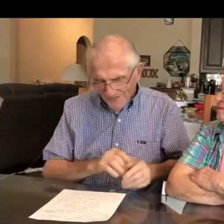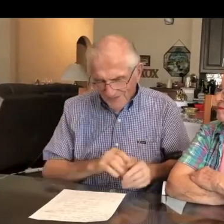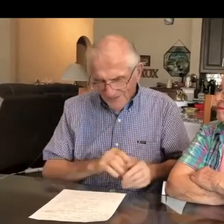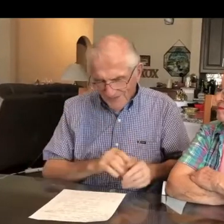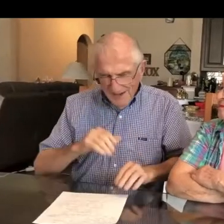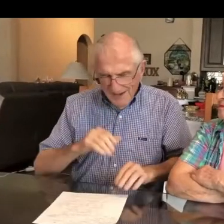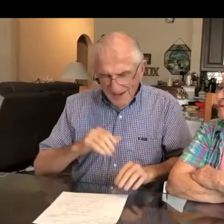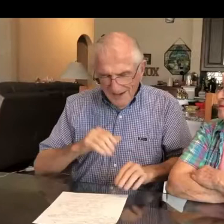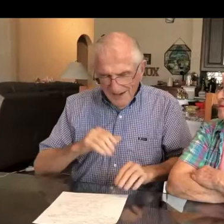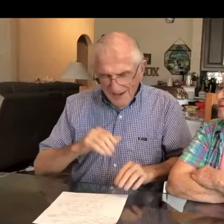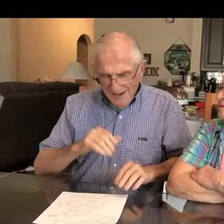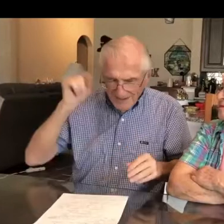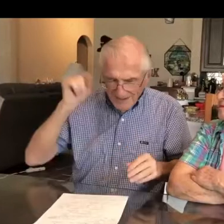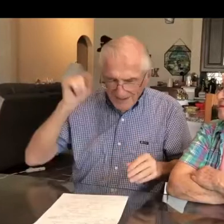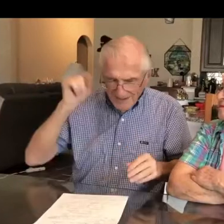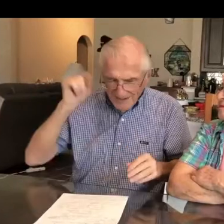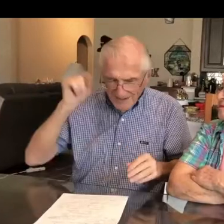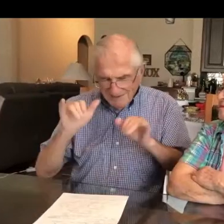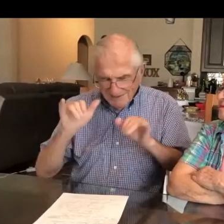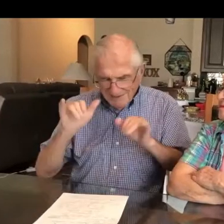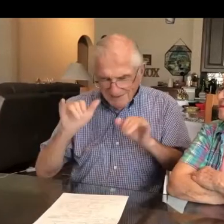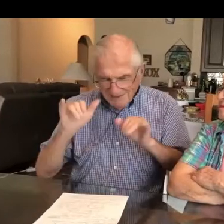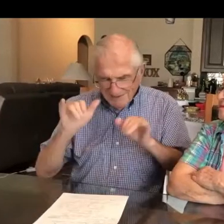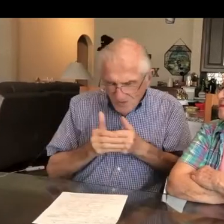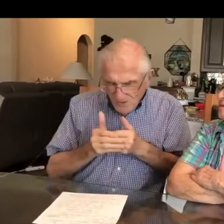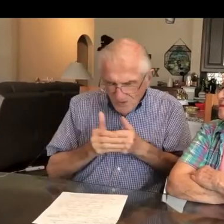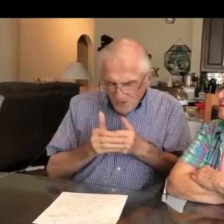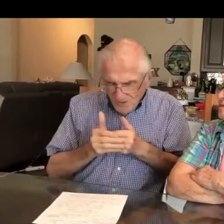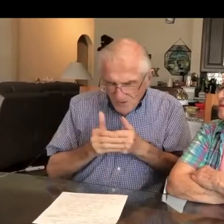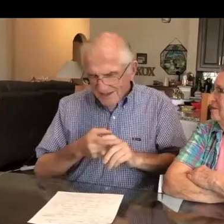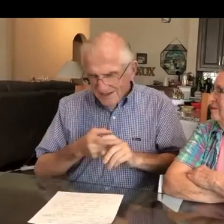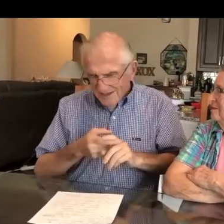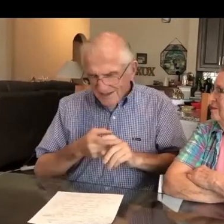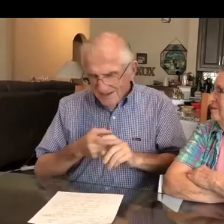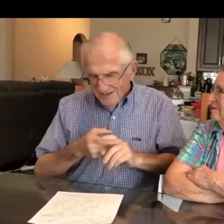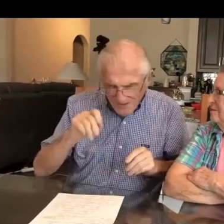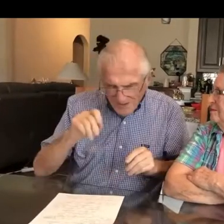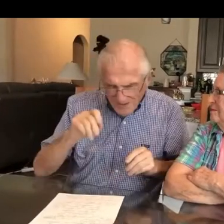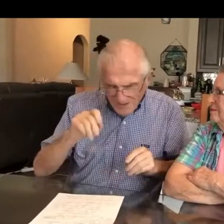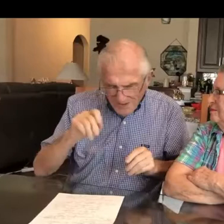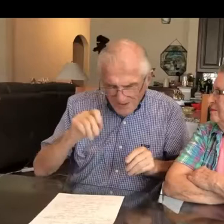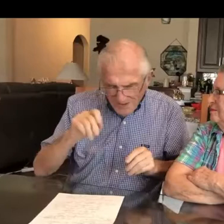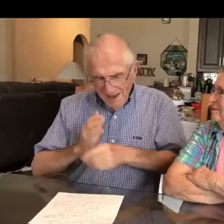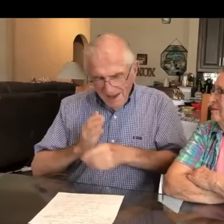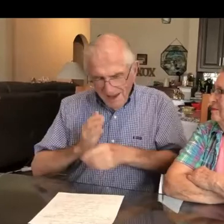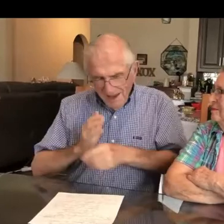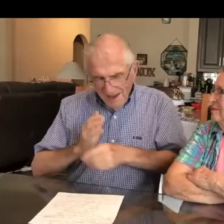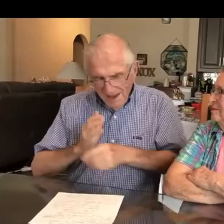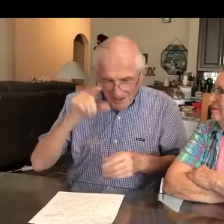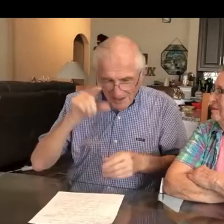the 400 miles from the school. We stayed close friends through